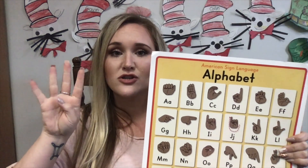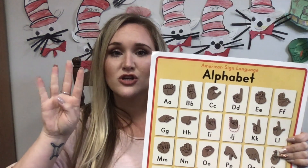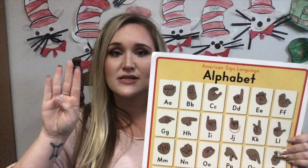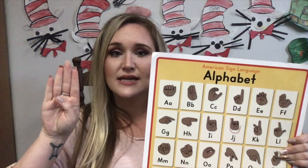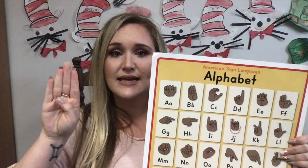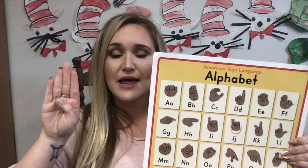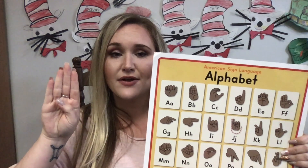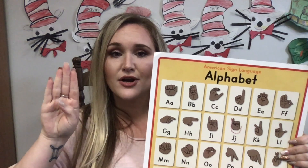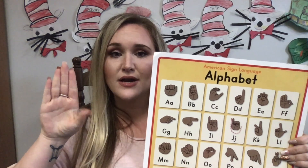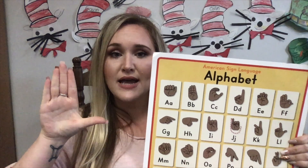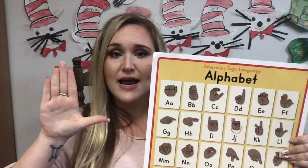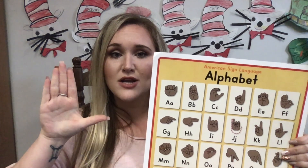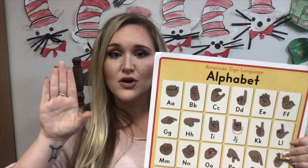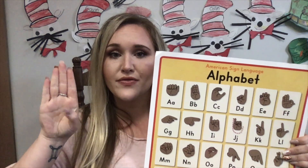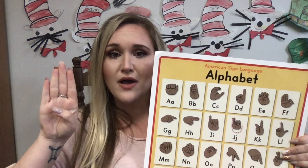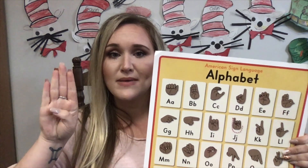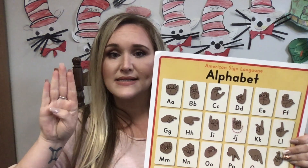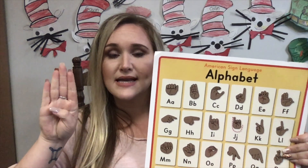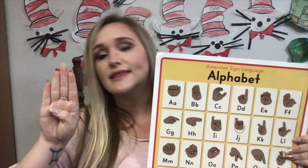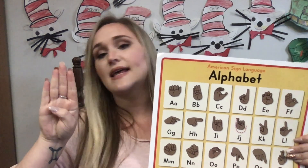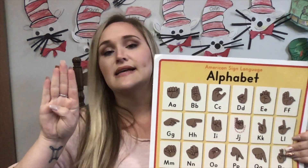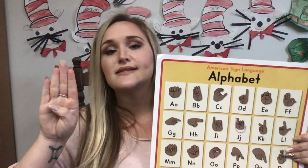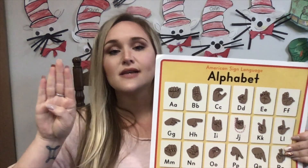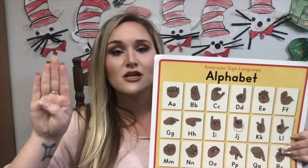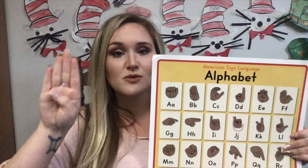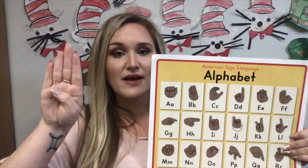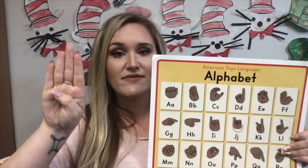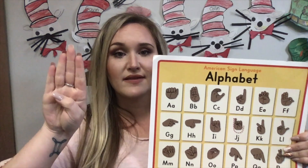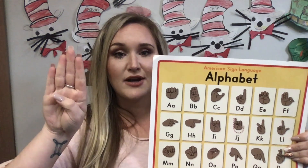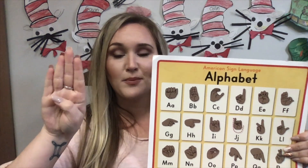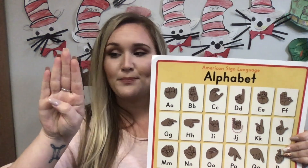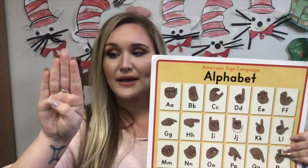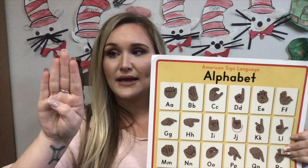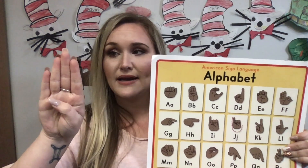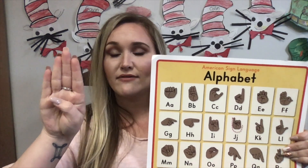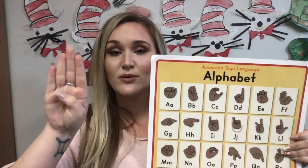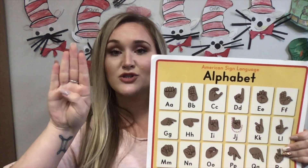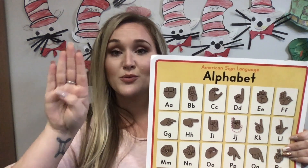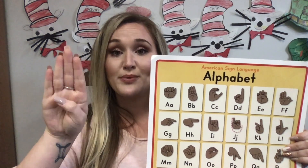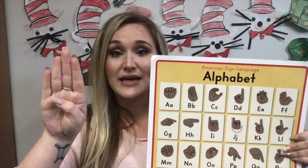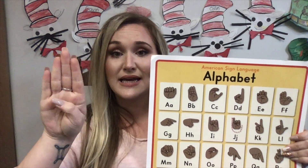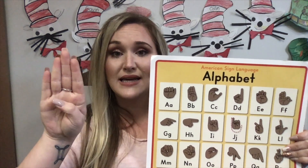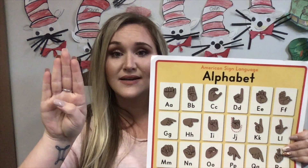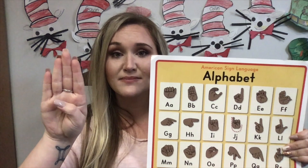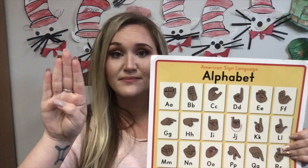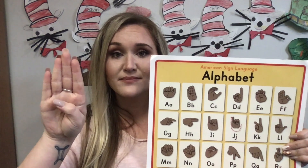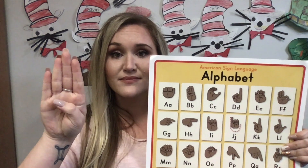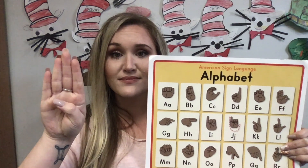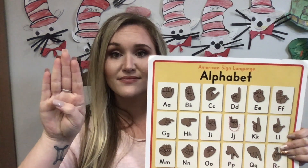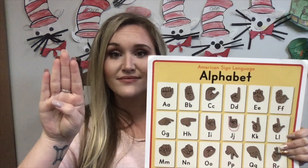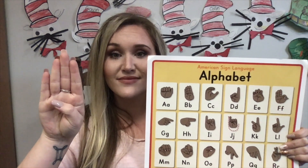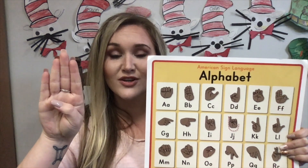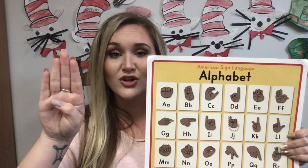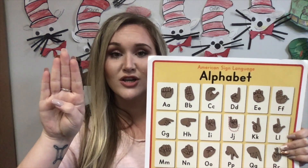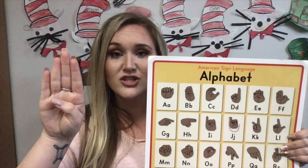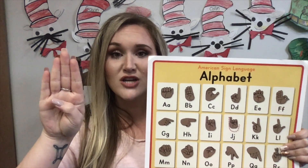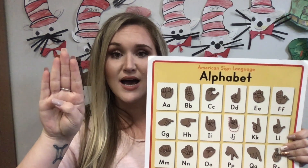are together, and your thumb is like this. So we have the letter B. Can everyone do B? Good